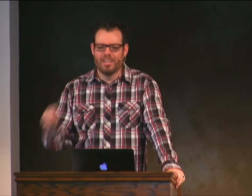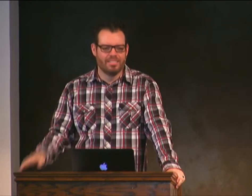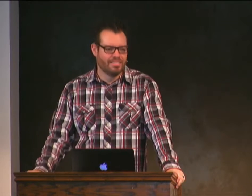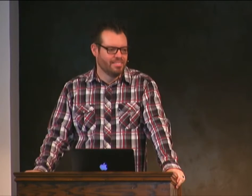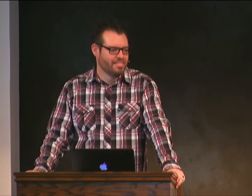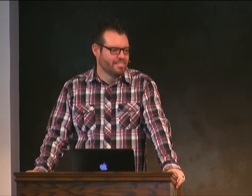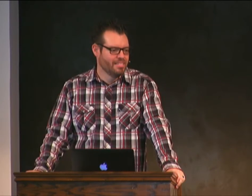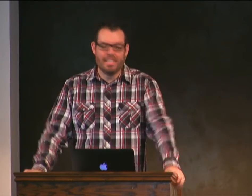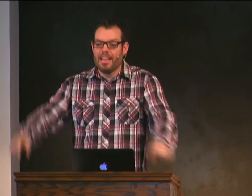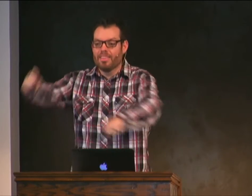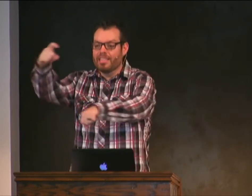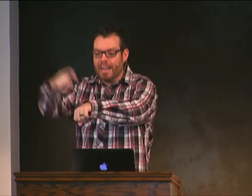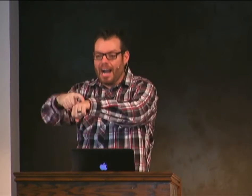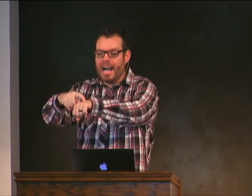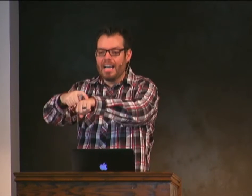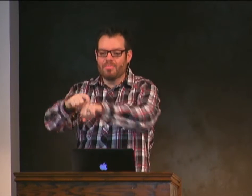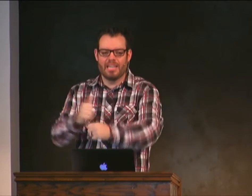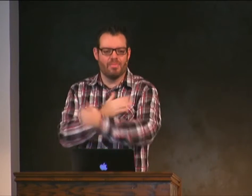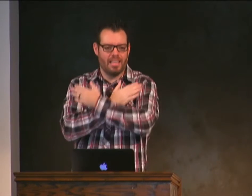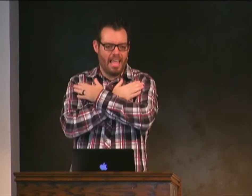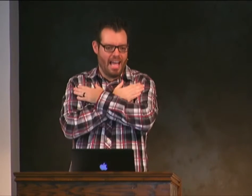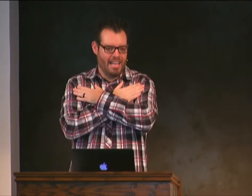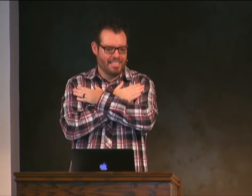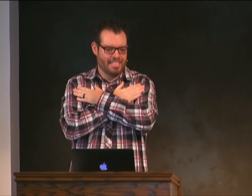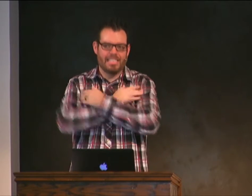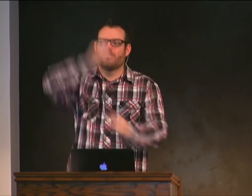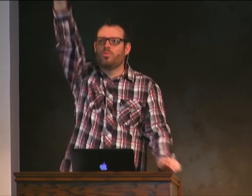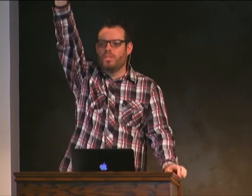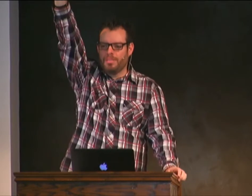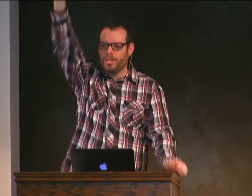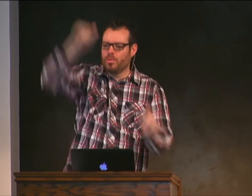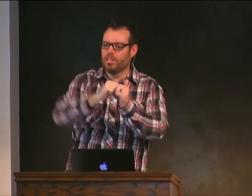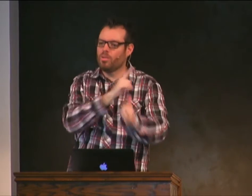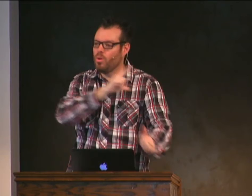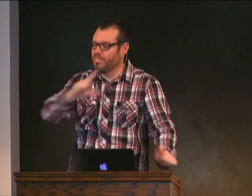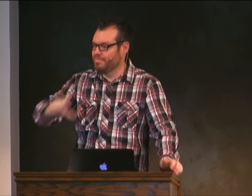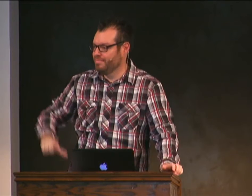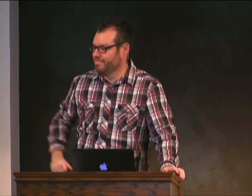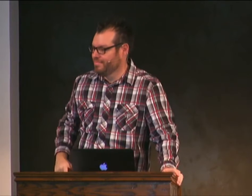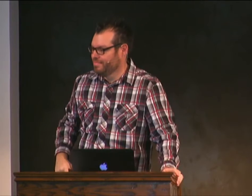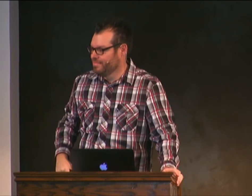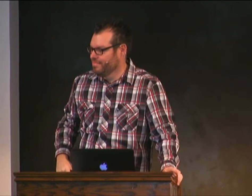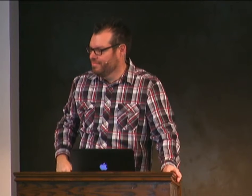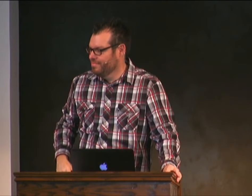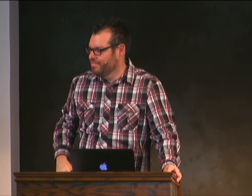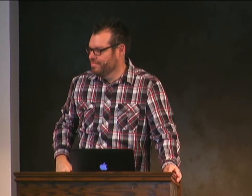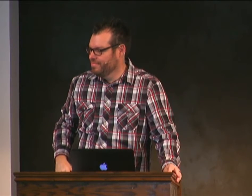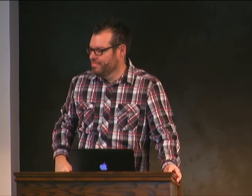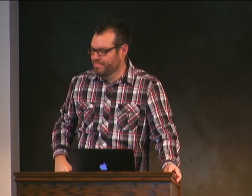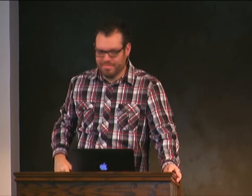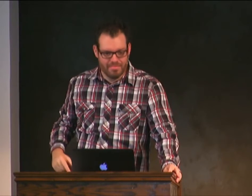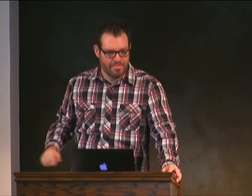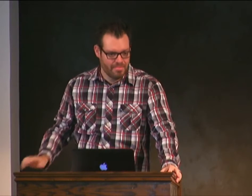No. The time we can relax is when we're up there with the Lord.